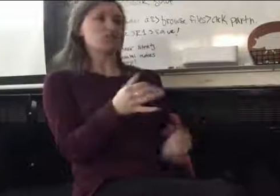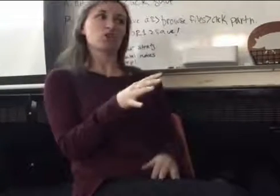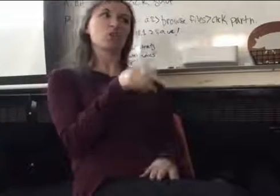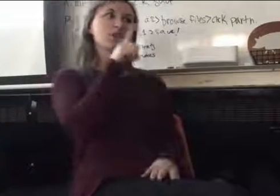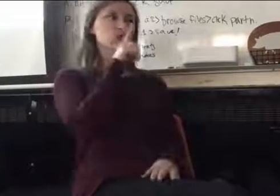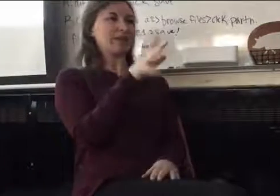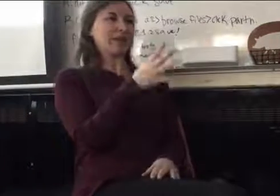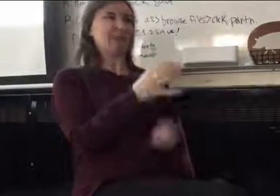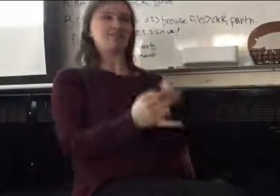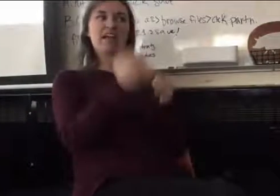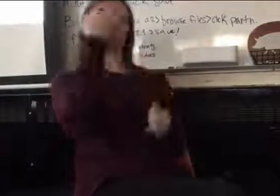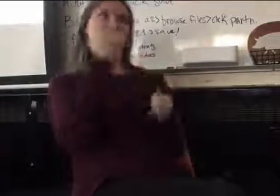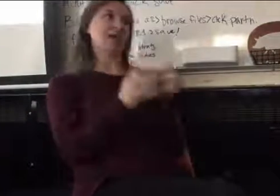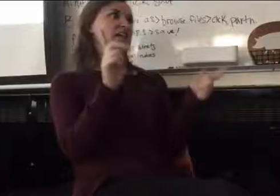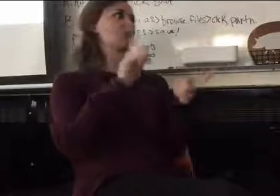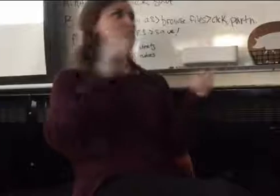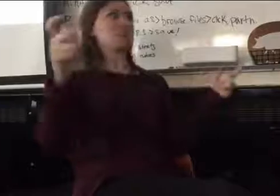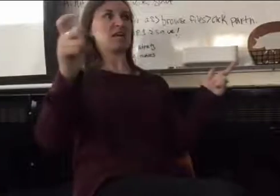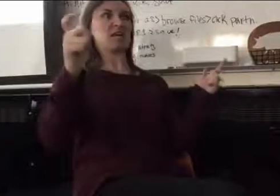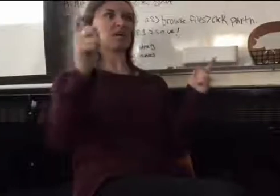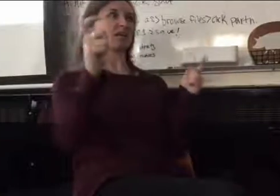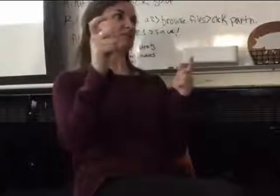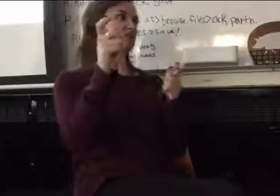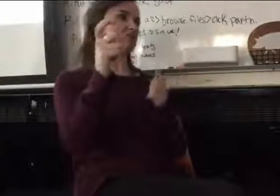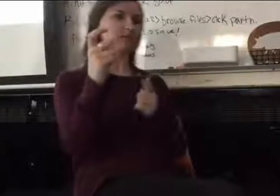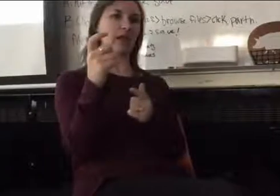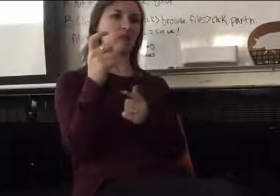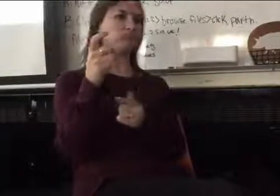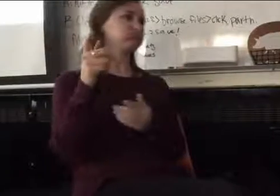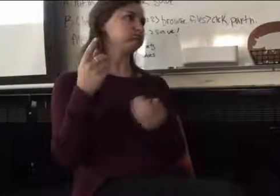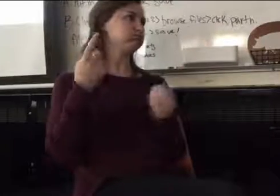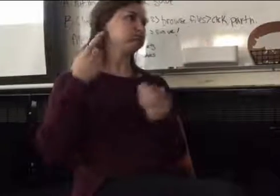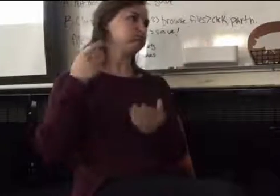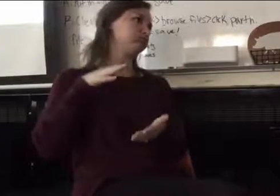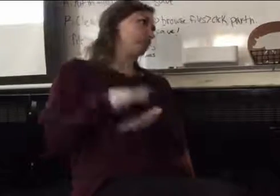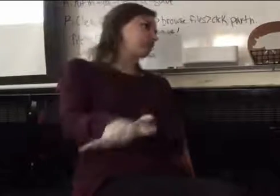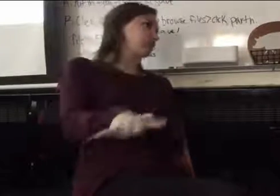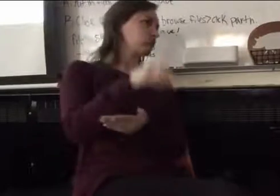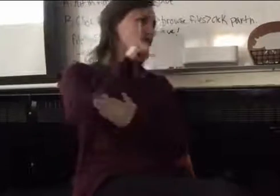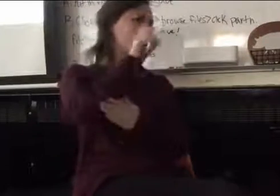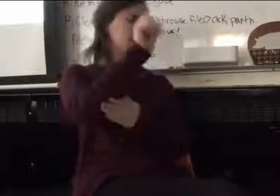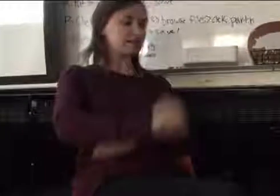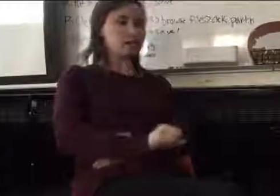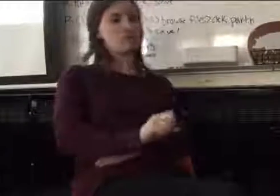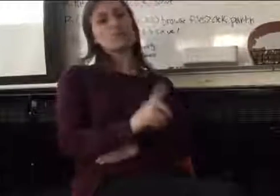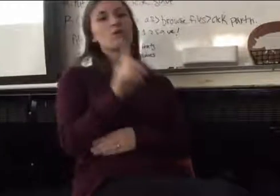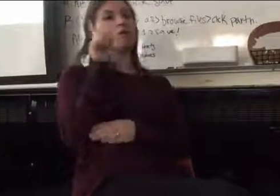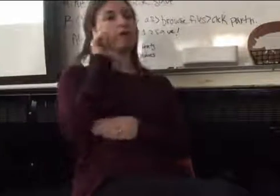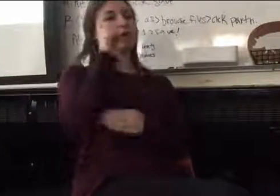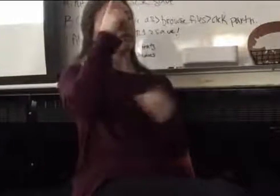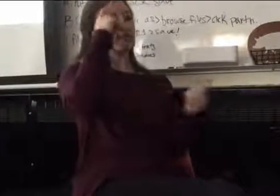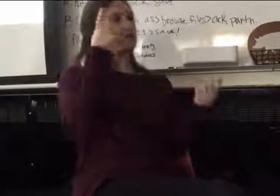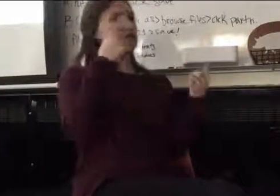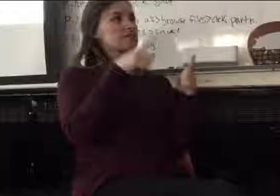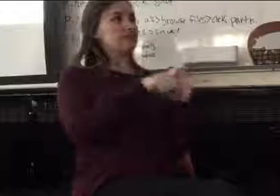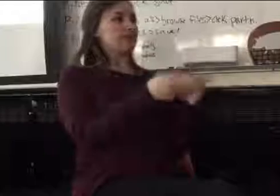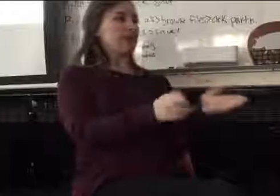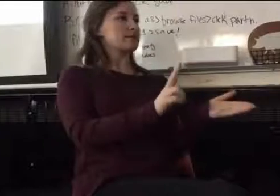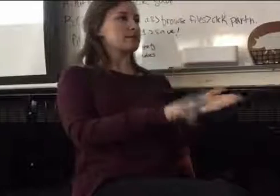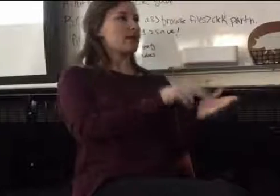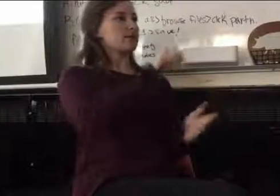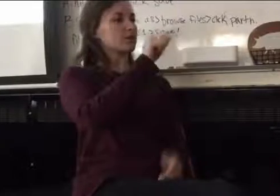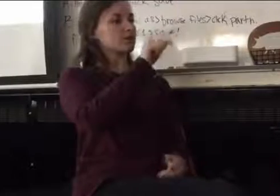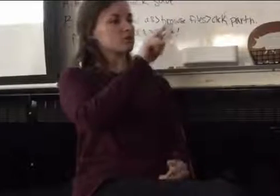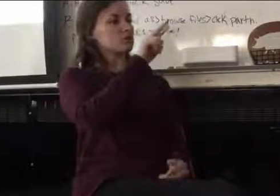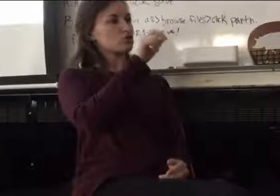South. Following this, then we're going to have the signing of the Treaty of Appomattox. So General Lee is going to sign